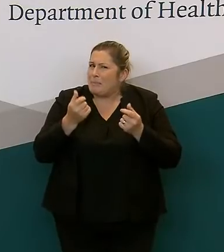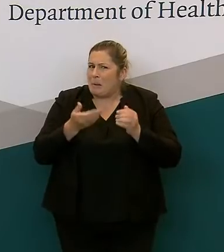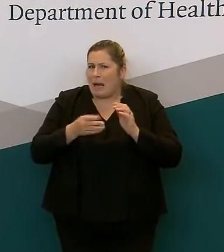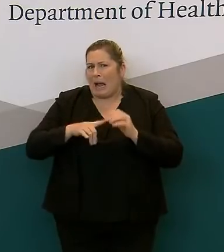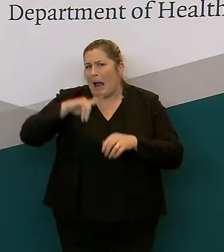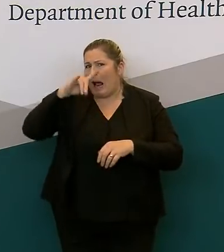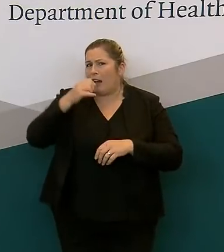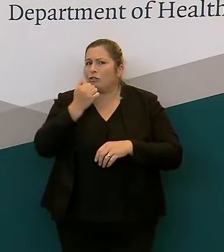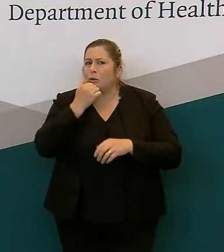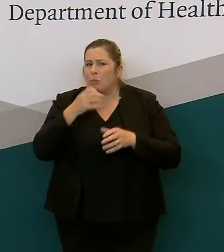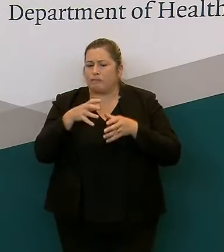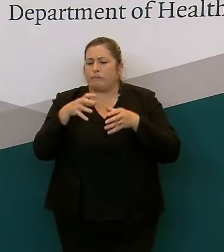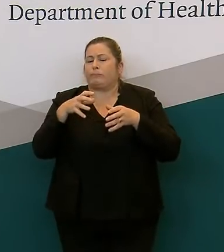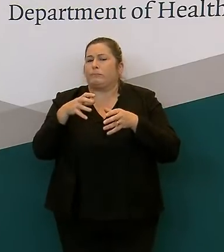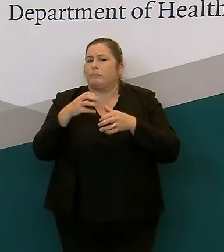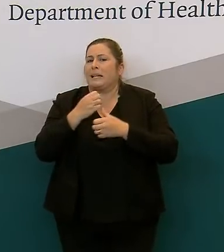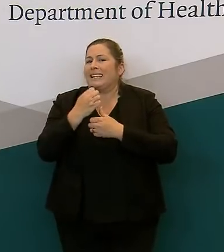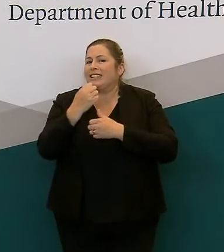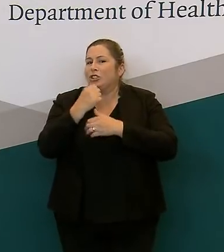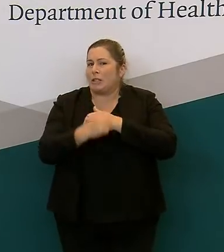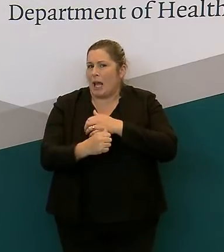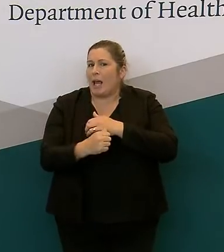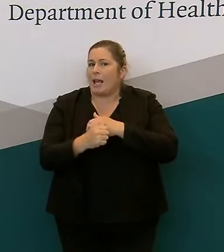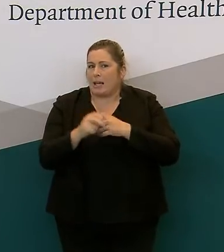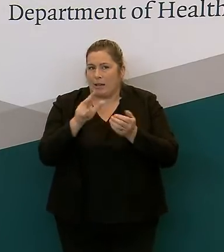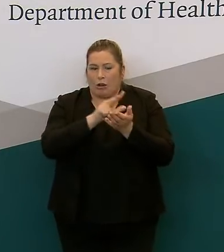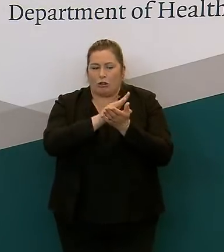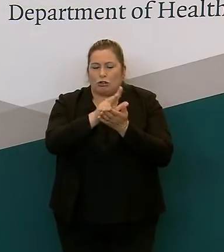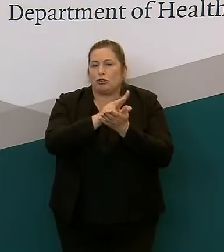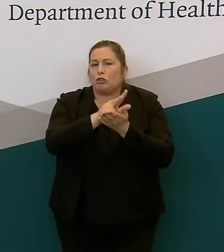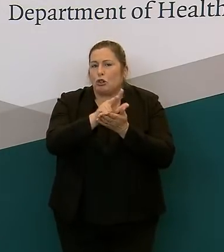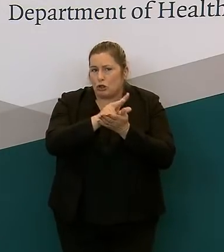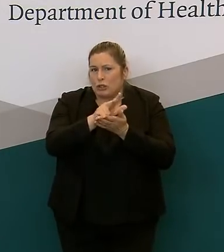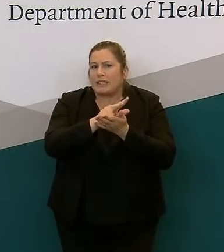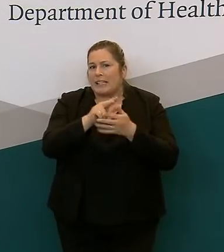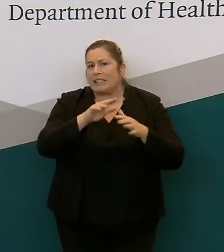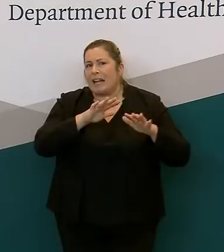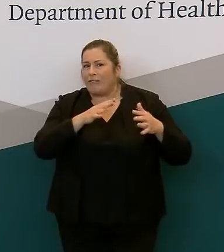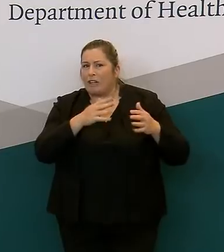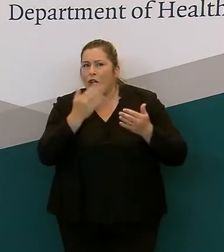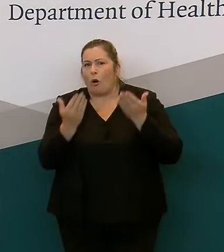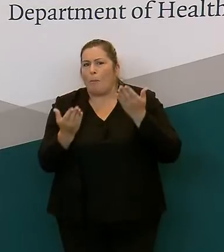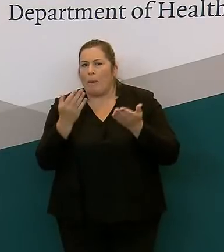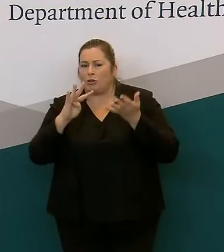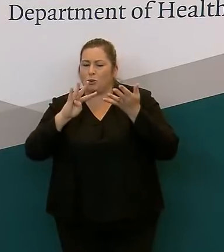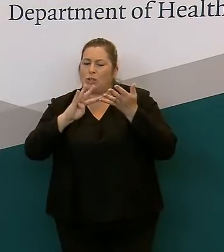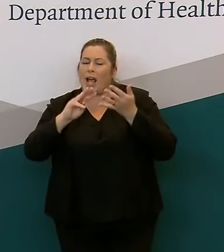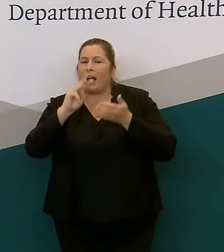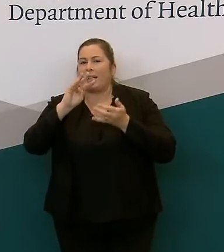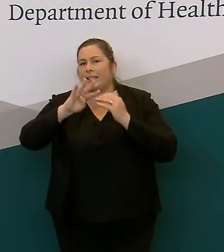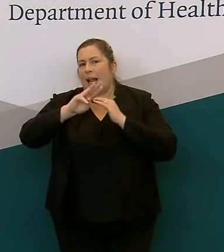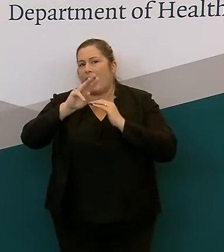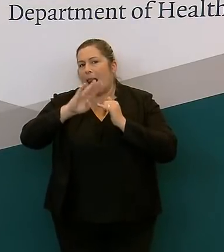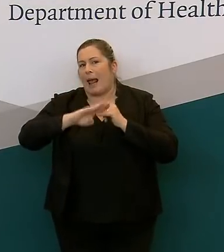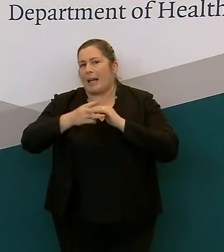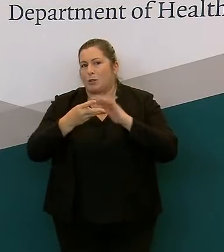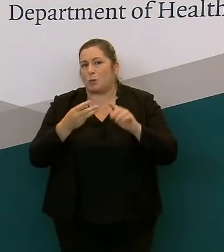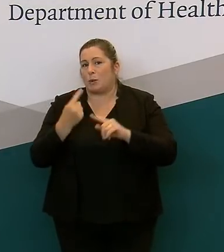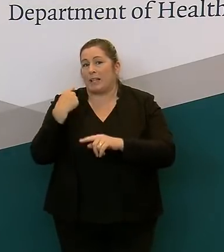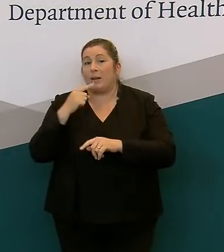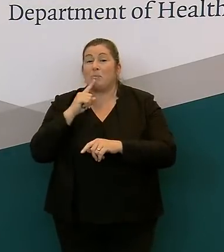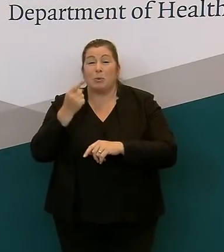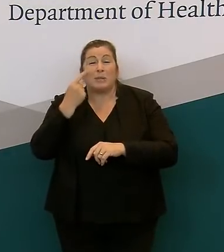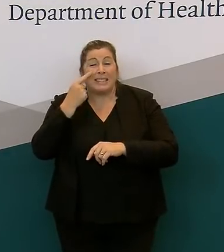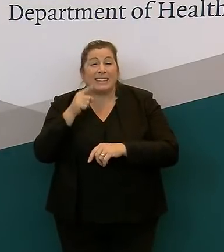of cases being confirmed each day on average at 13, compared with 9 last week. But we've seen this before. If you look at the